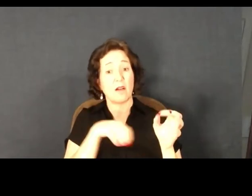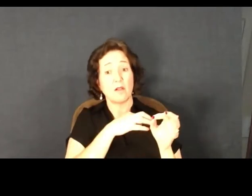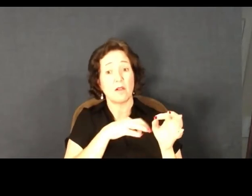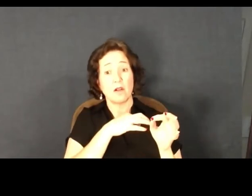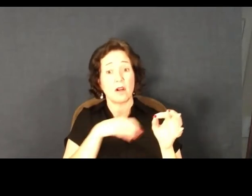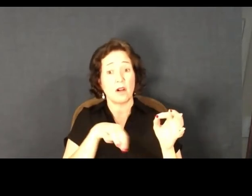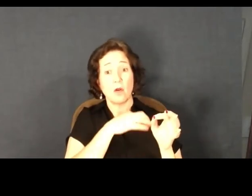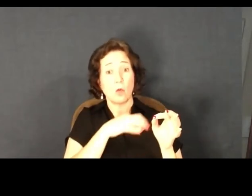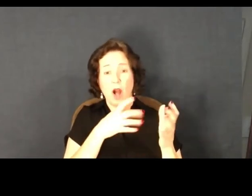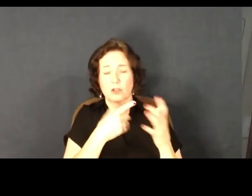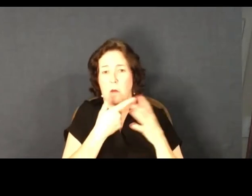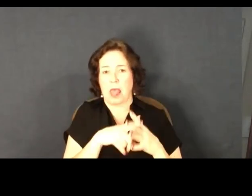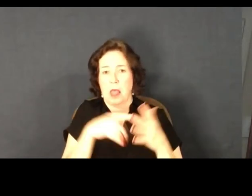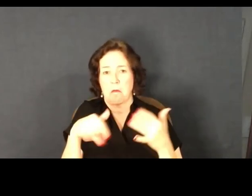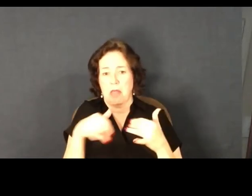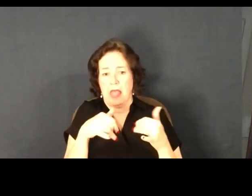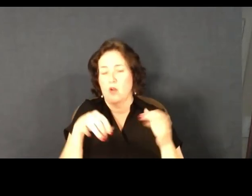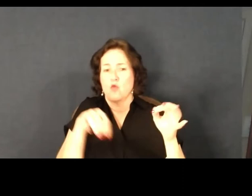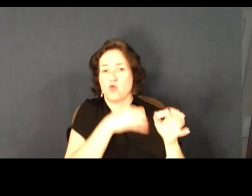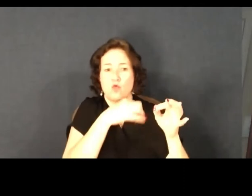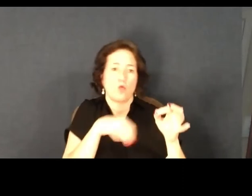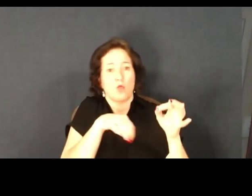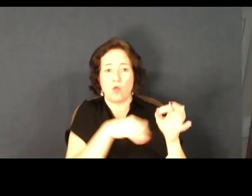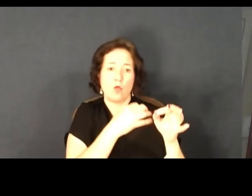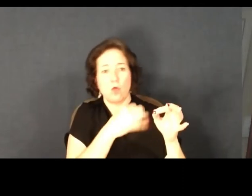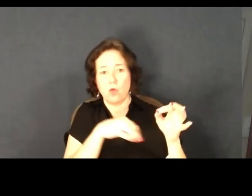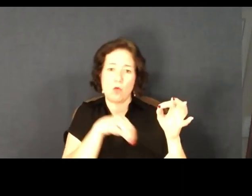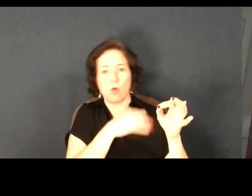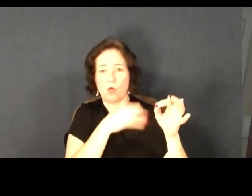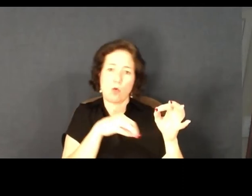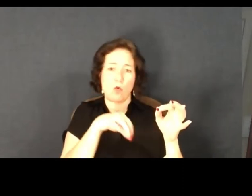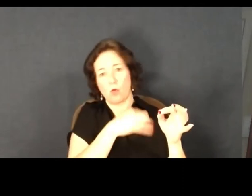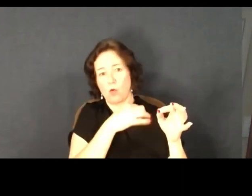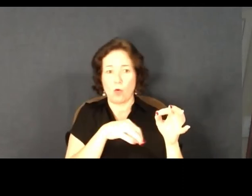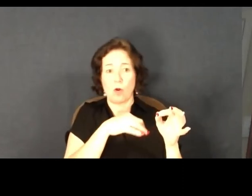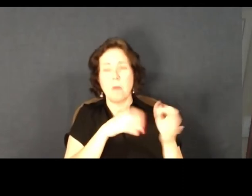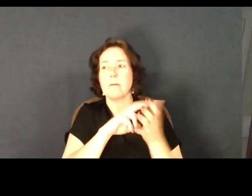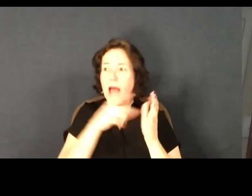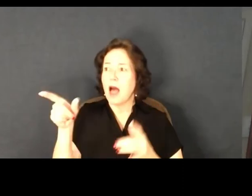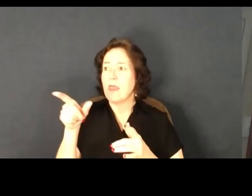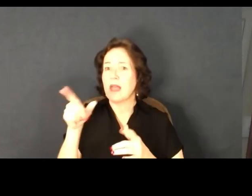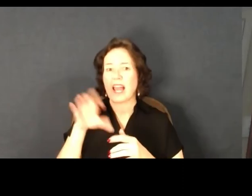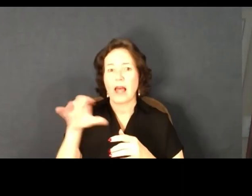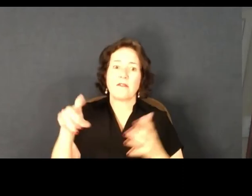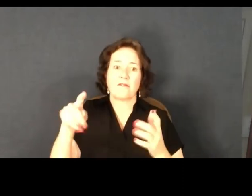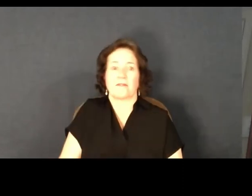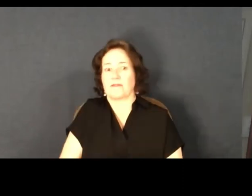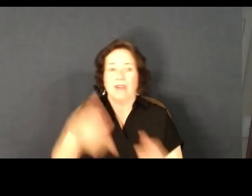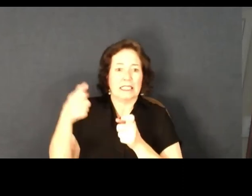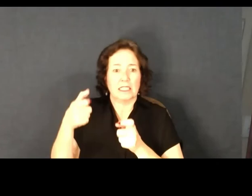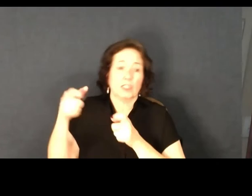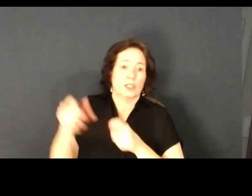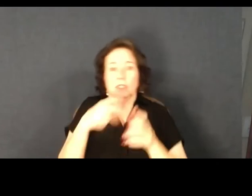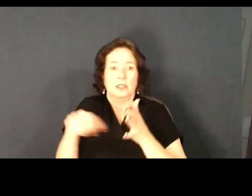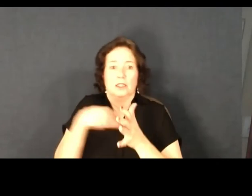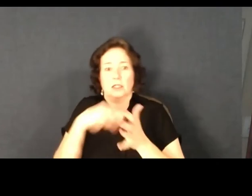violin, and he started playing really fast. Well, Clickety-Clack, he had to dance faster and faster, and the violin...